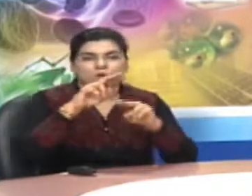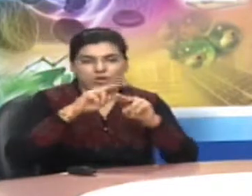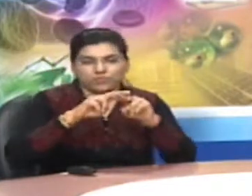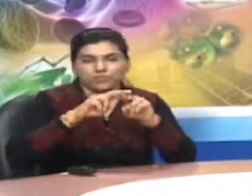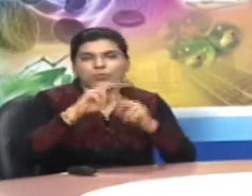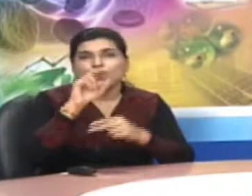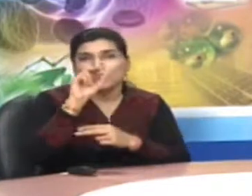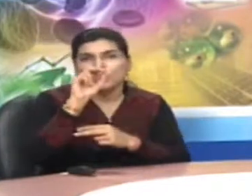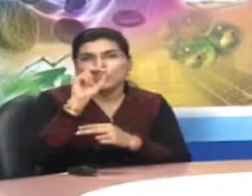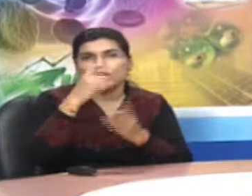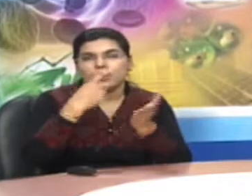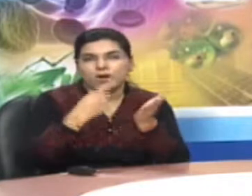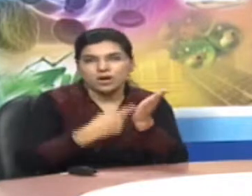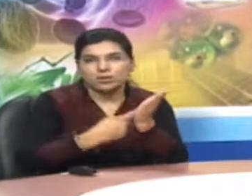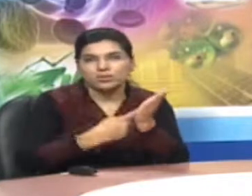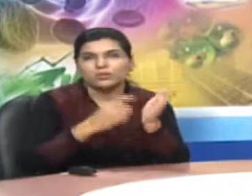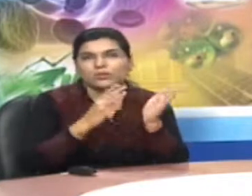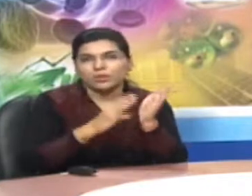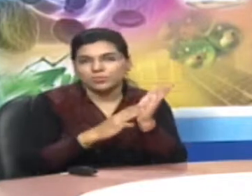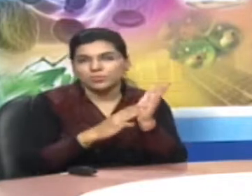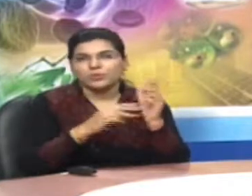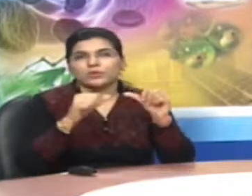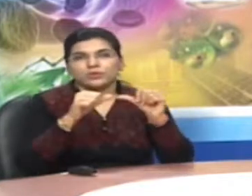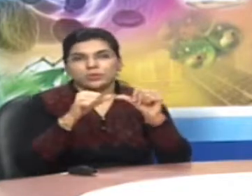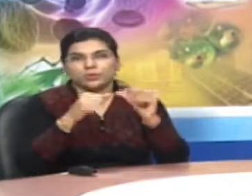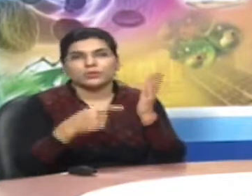So this is the formatting text of the PowerPoint.